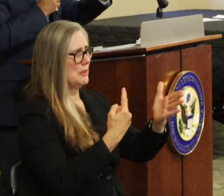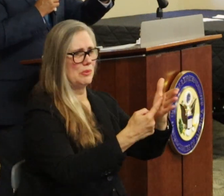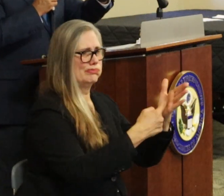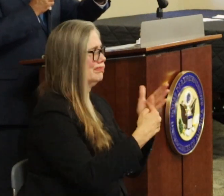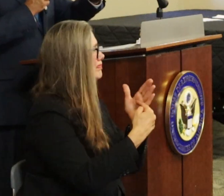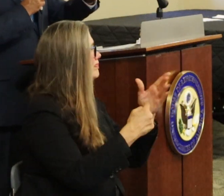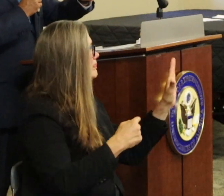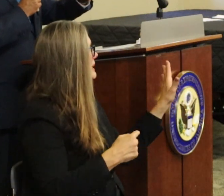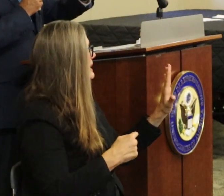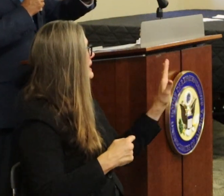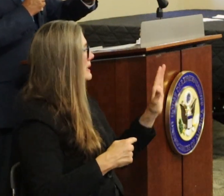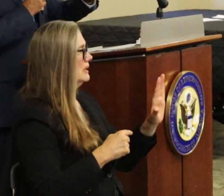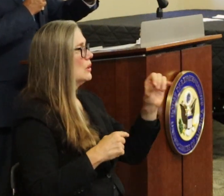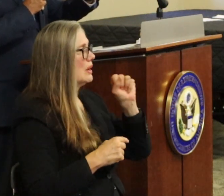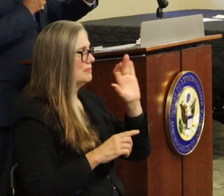hold on. So